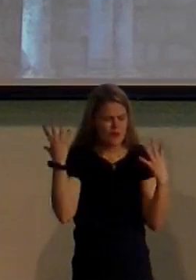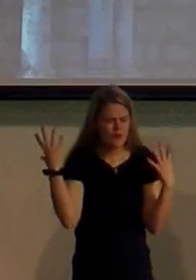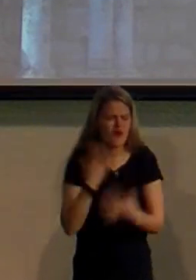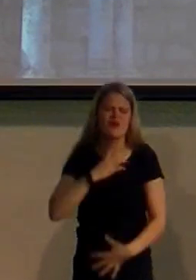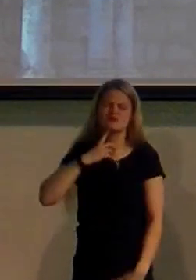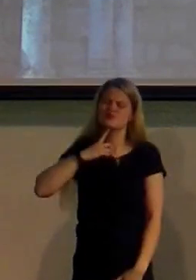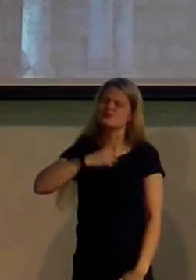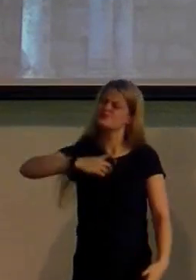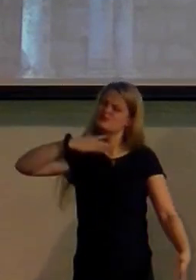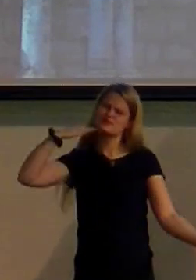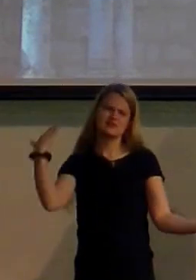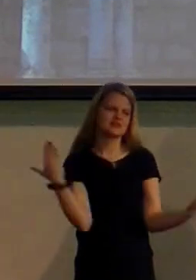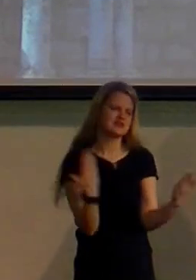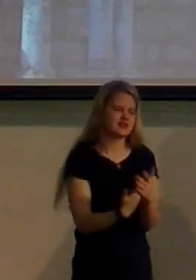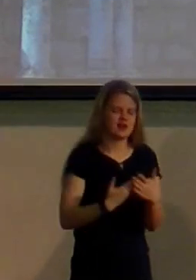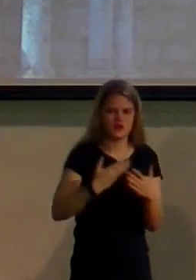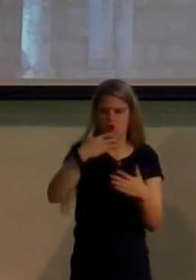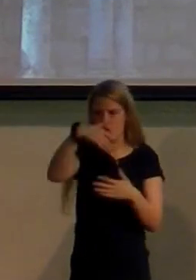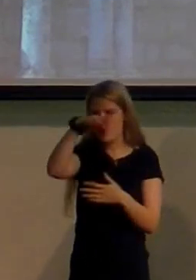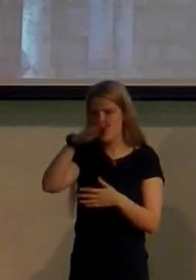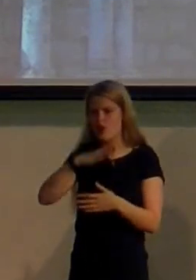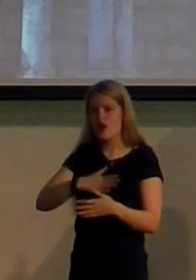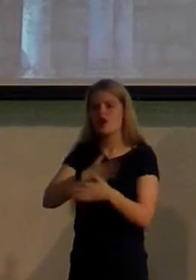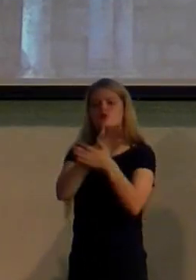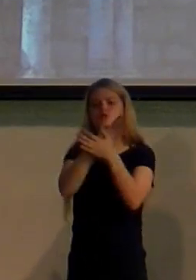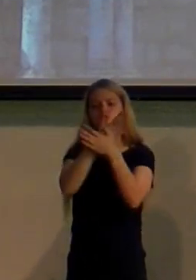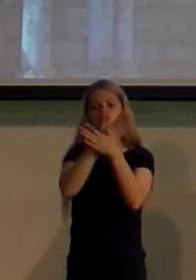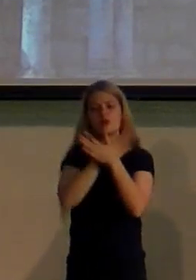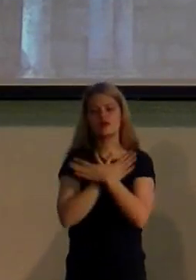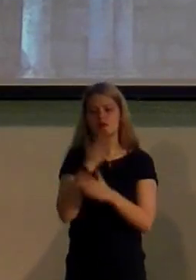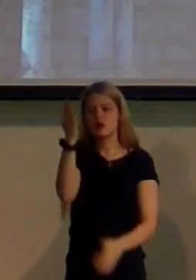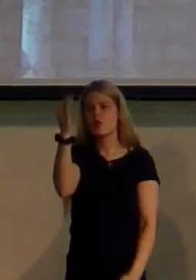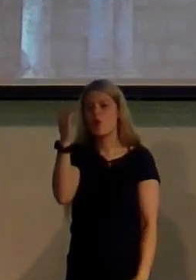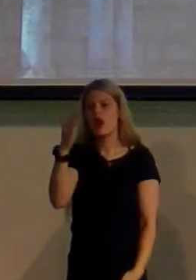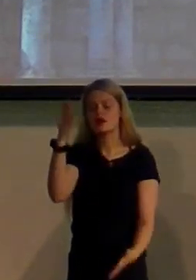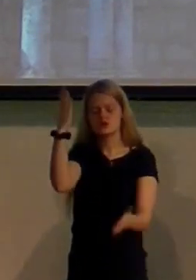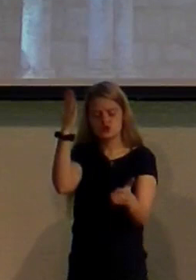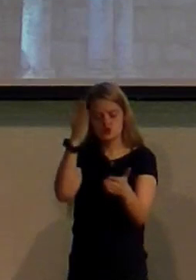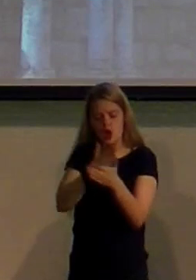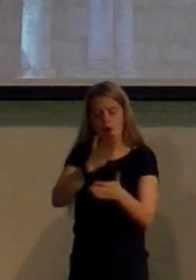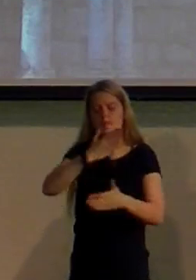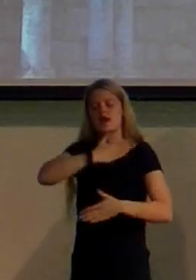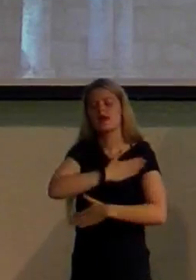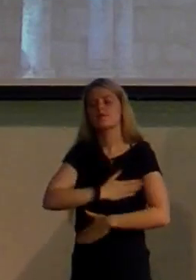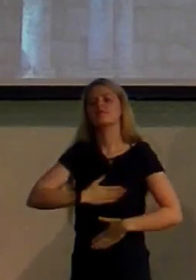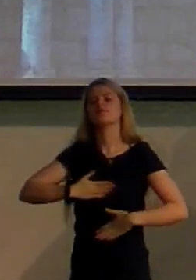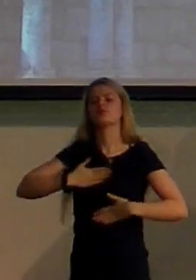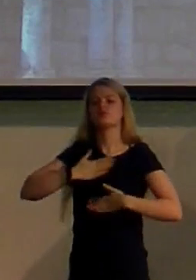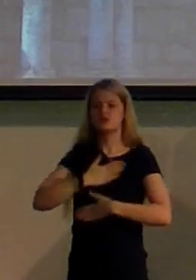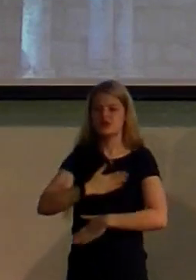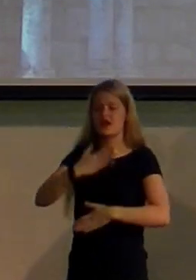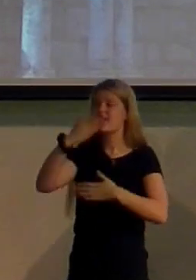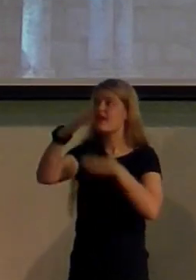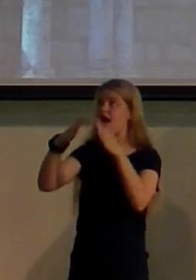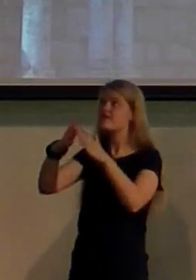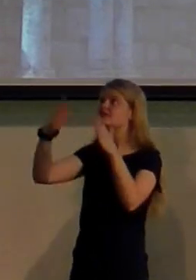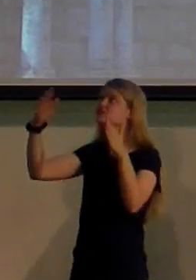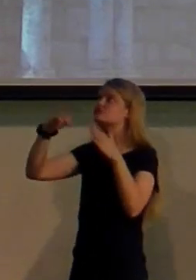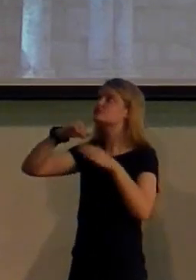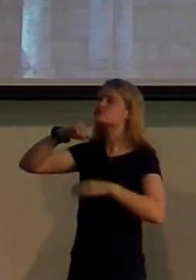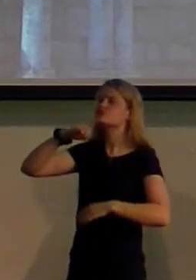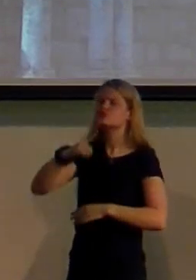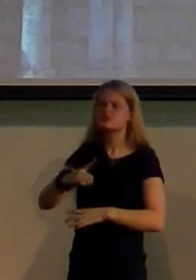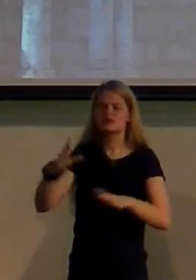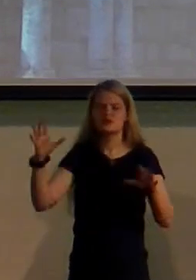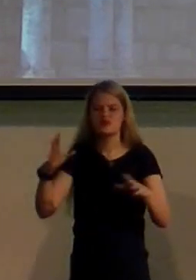good. So God's resting is to stop and appreciate. And the heavens really do declare the